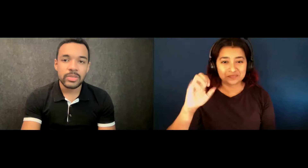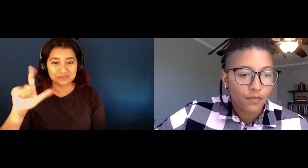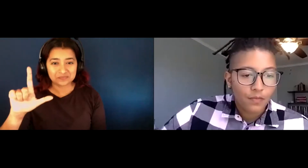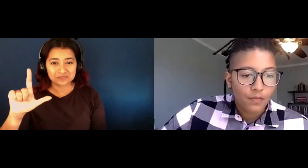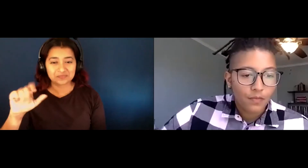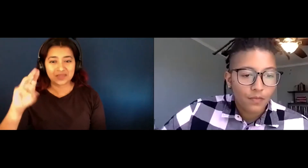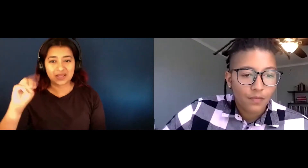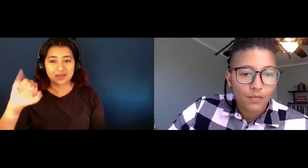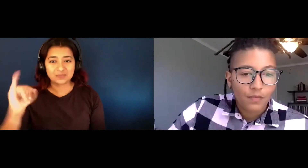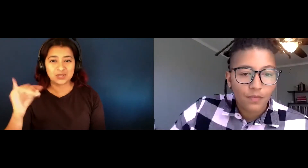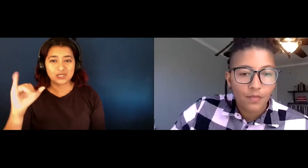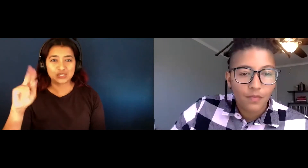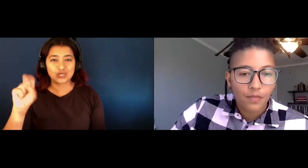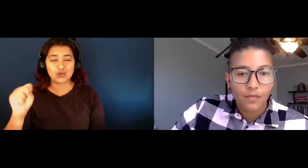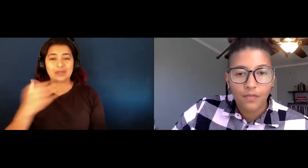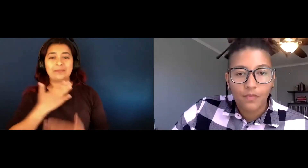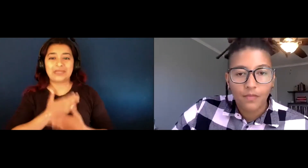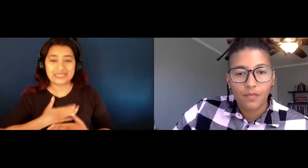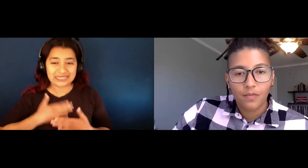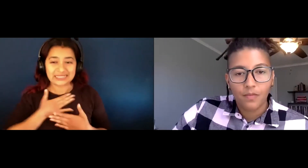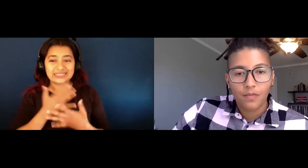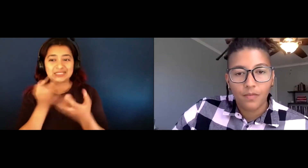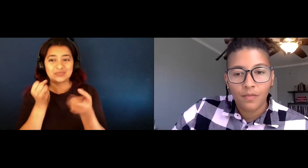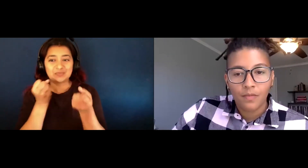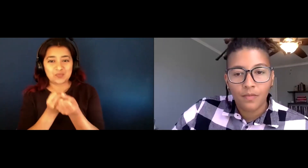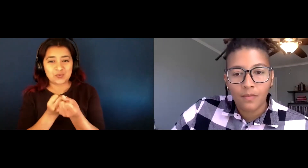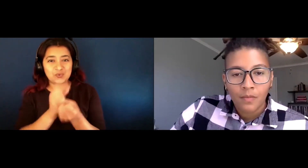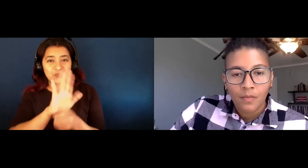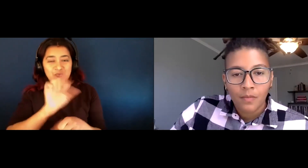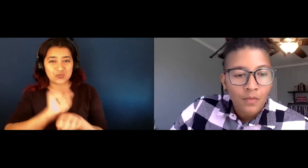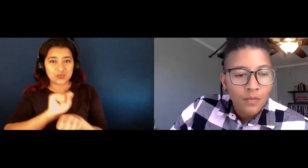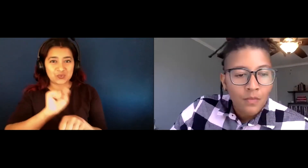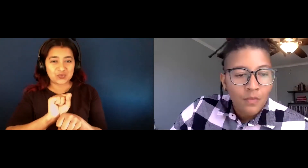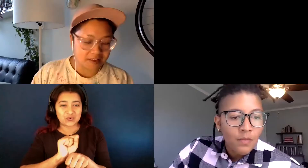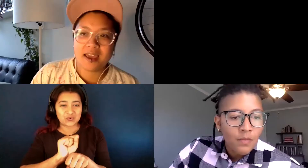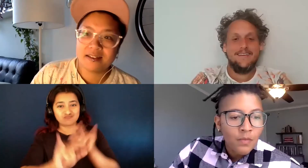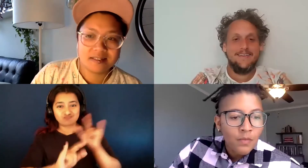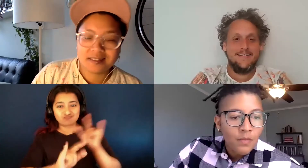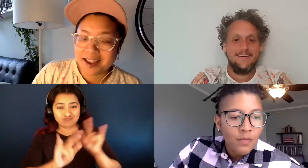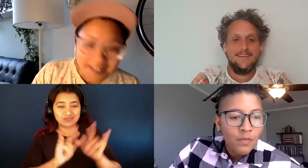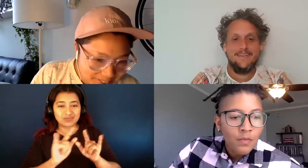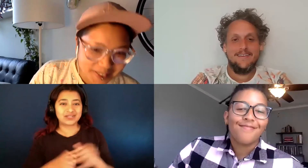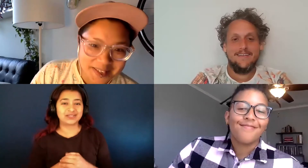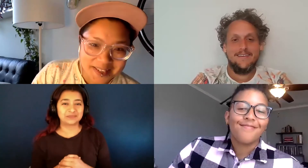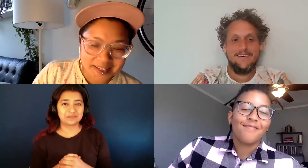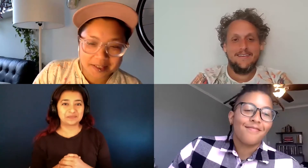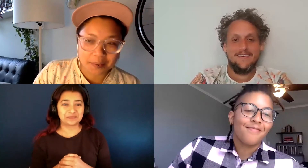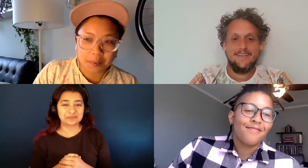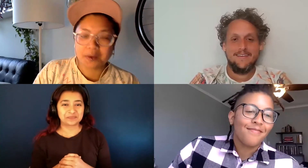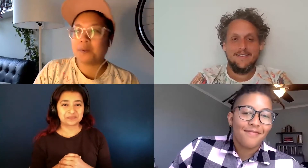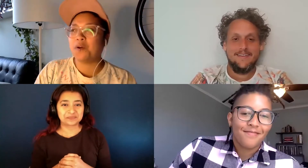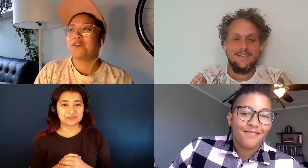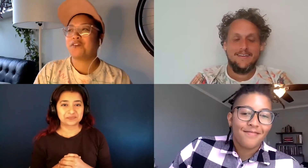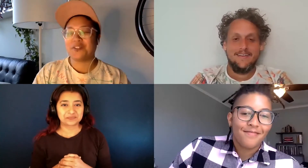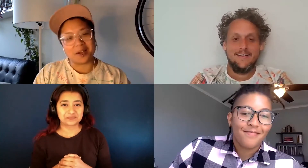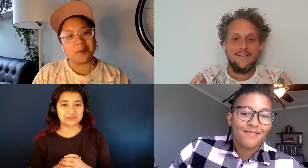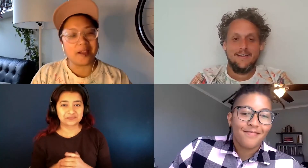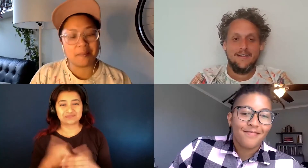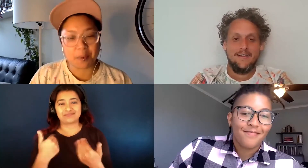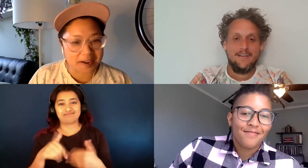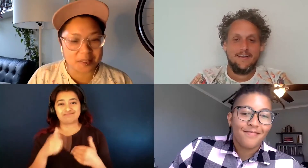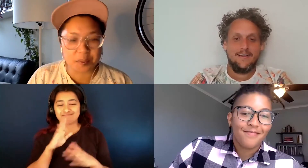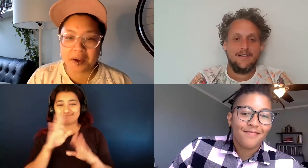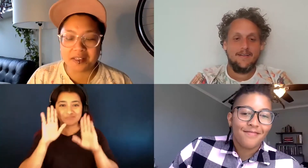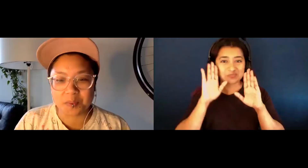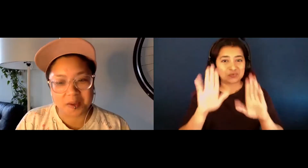please, please support his work, give them love. And yes, what a wonderful